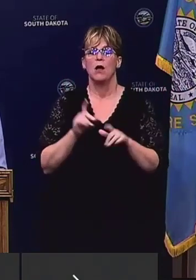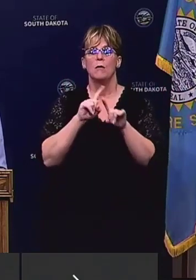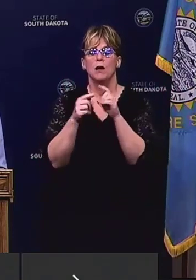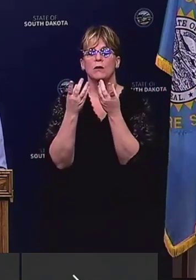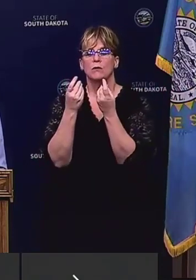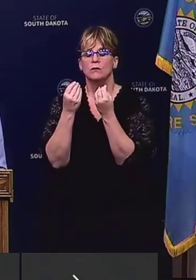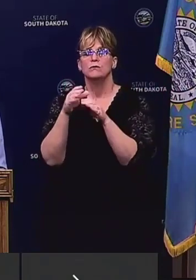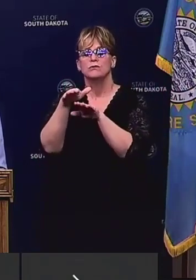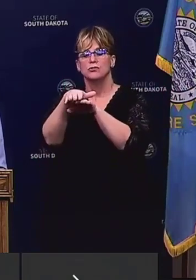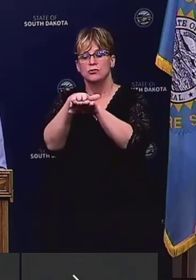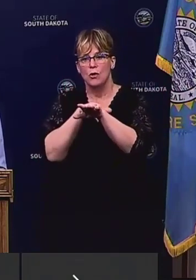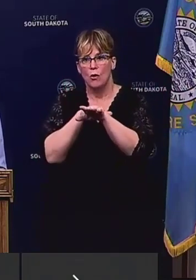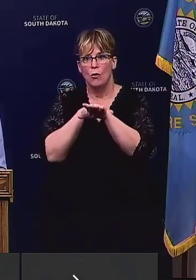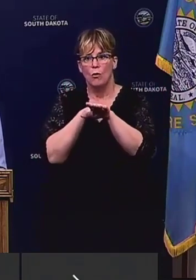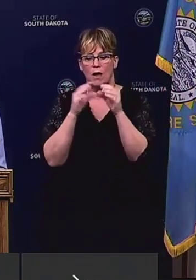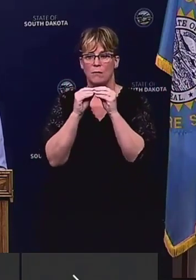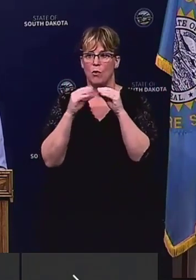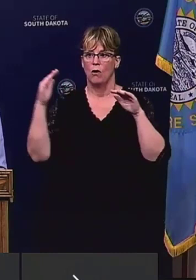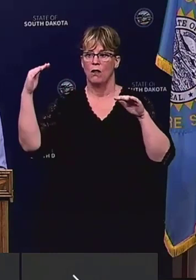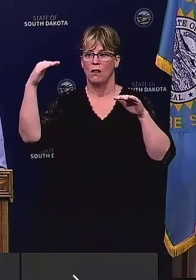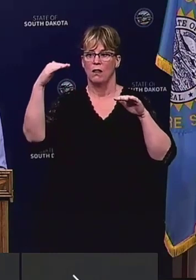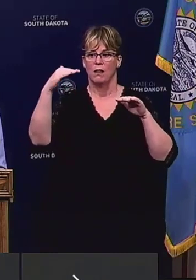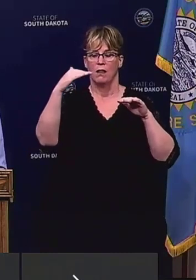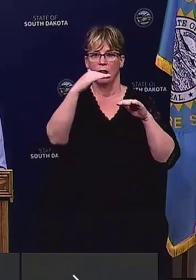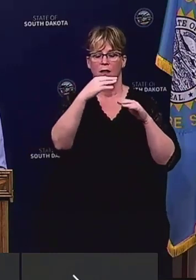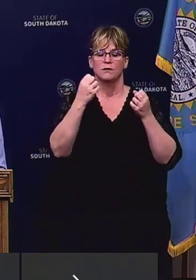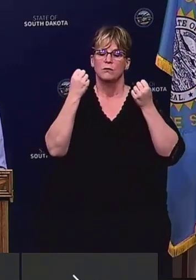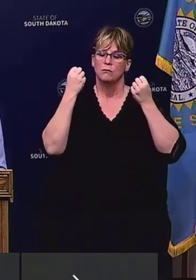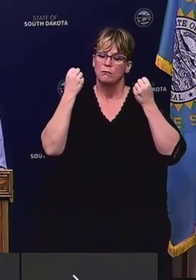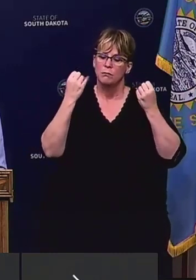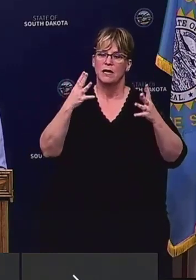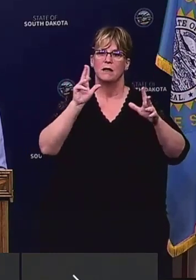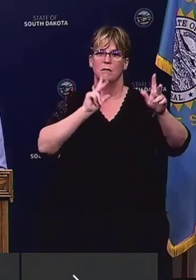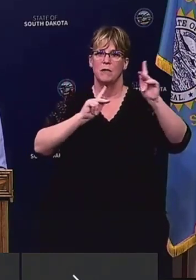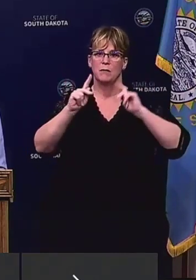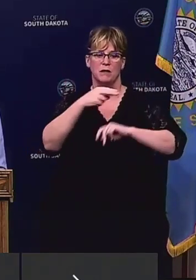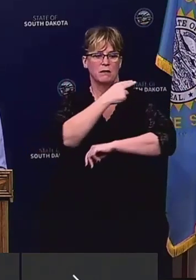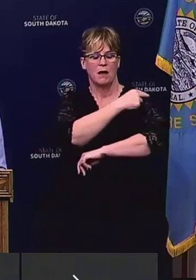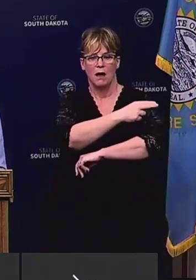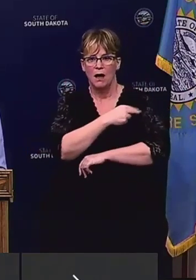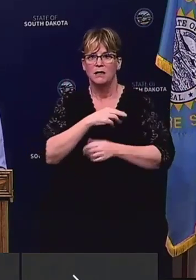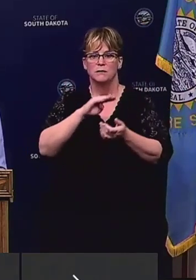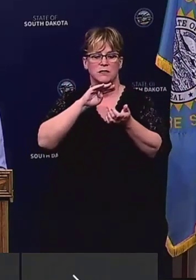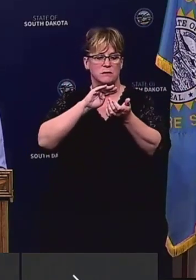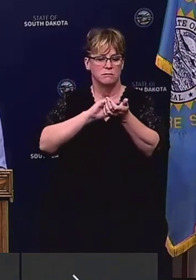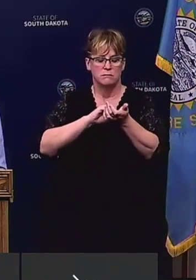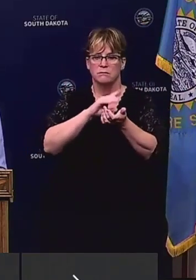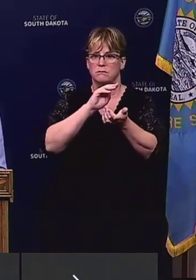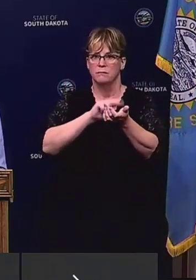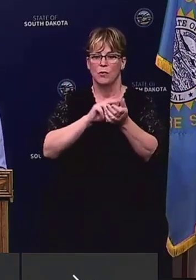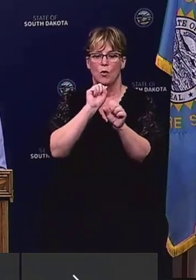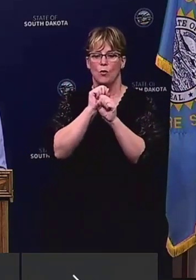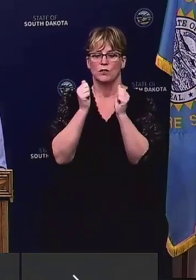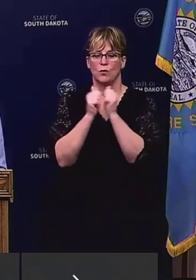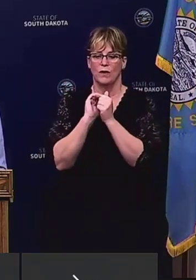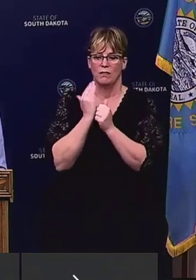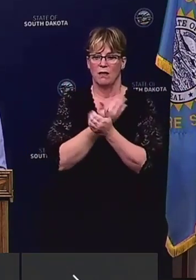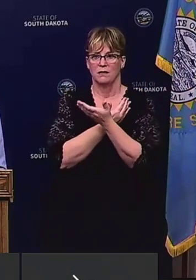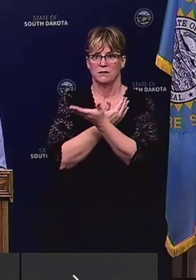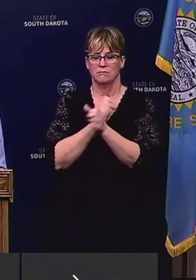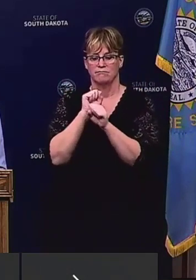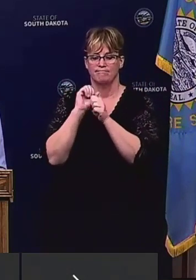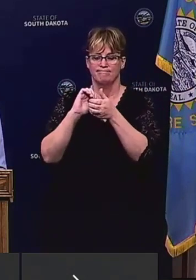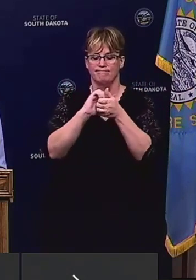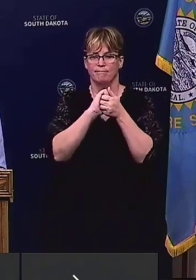slow the spread and to flatten the curve. And so many people and our healthcare systems worked with us to make sure that